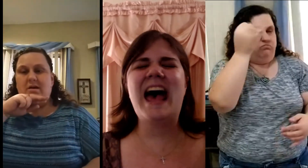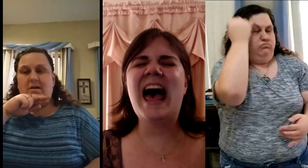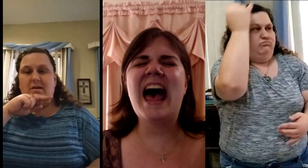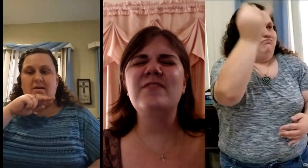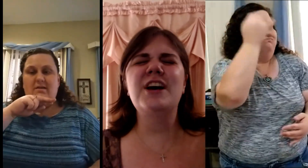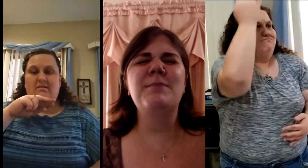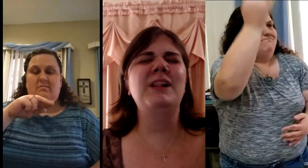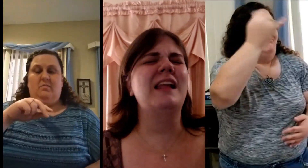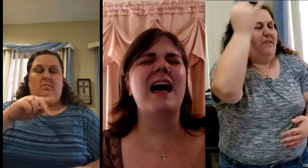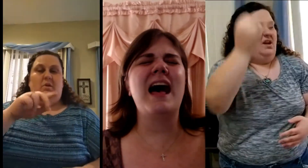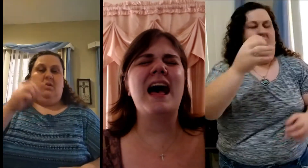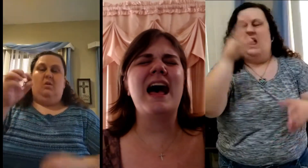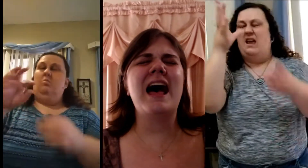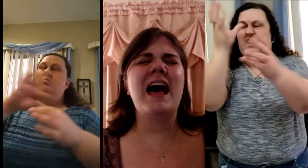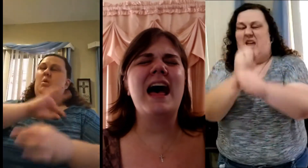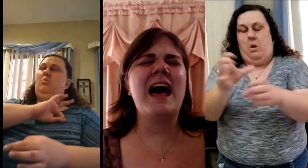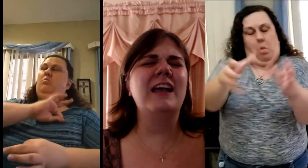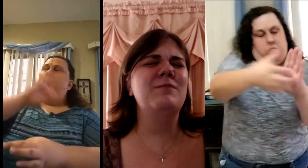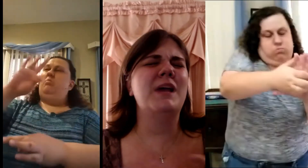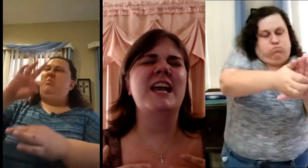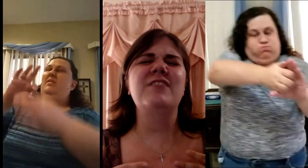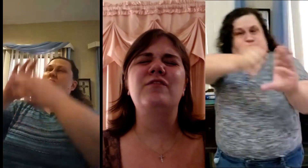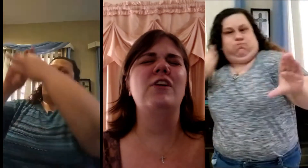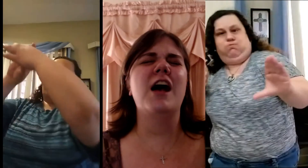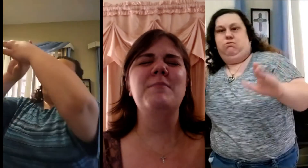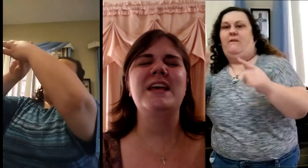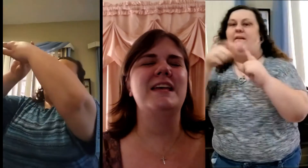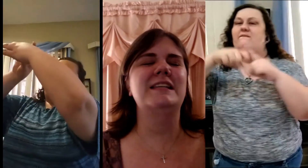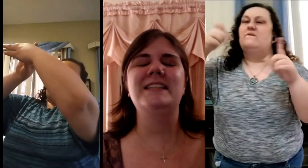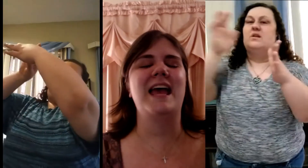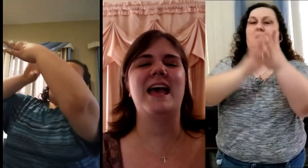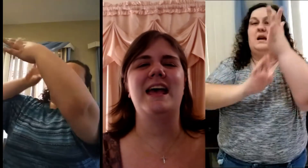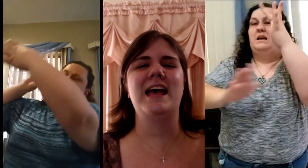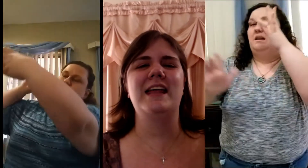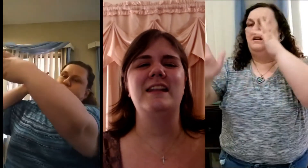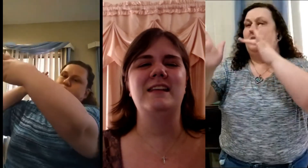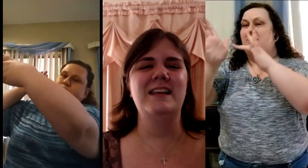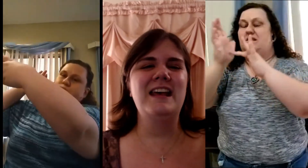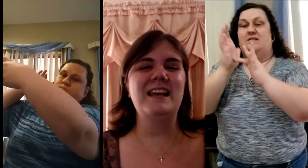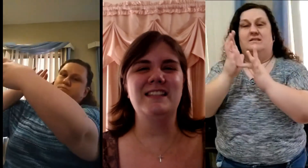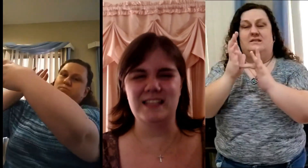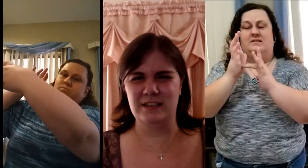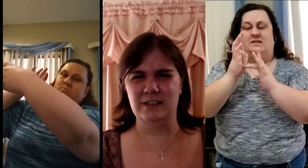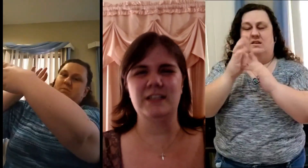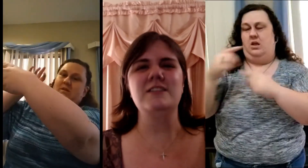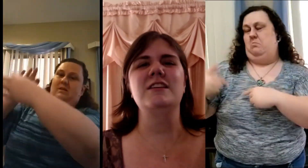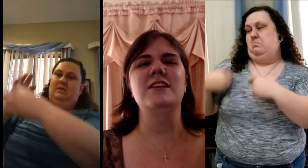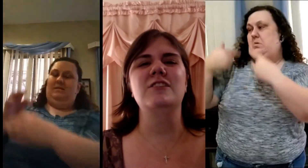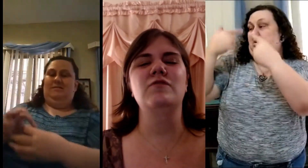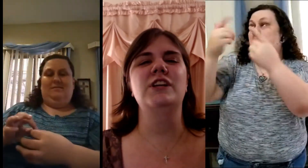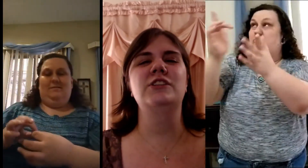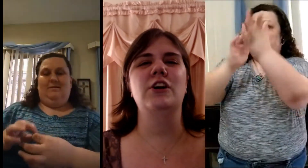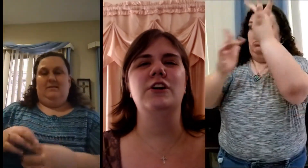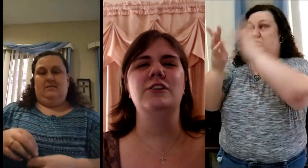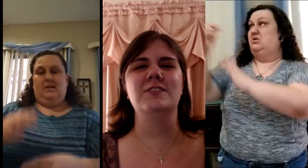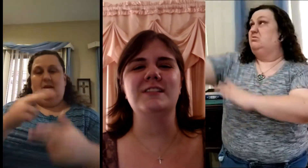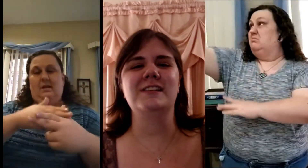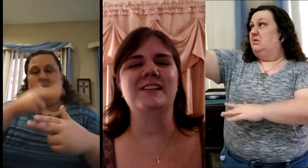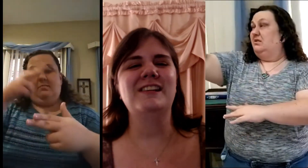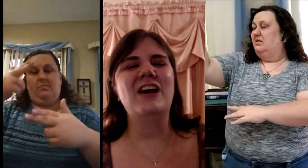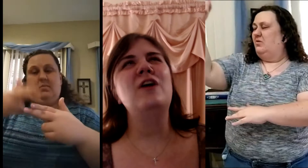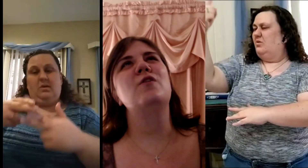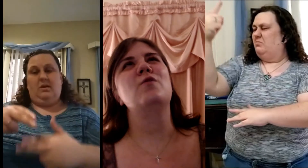can ever pluck me from his hand. Till he